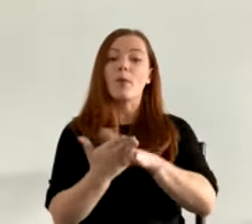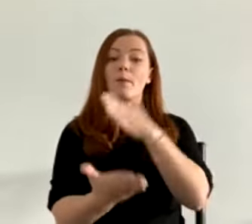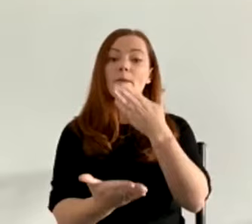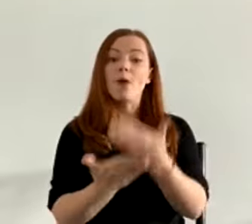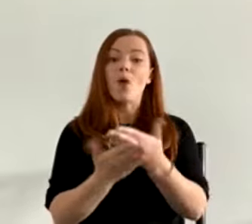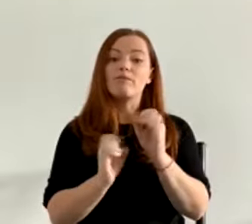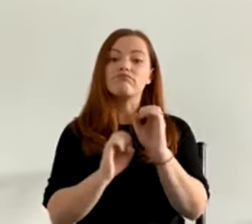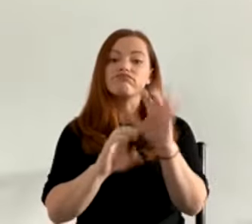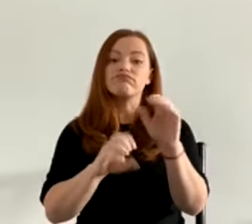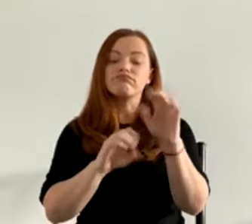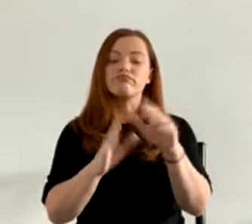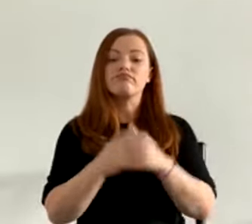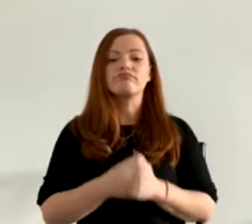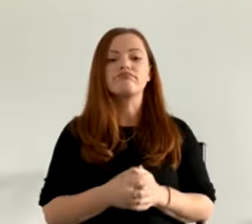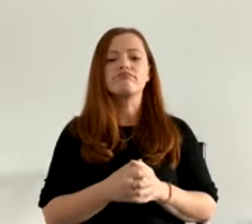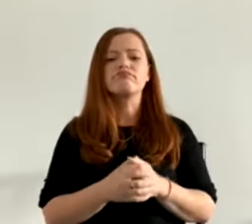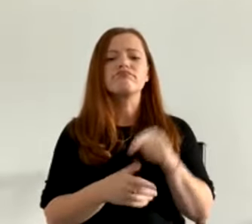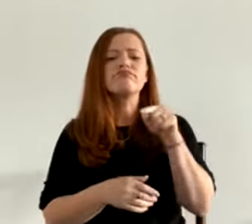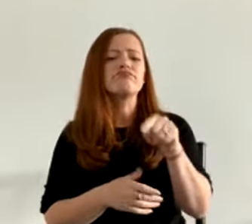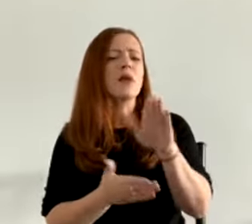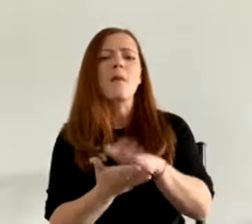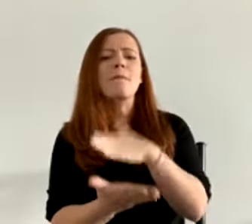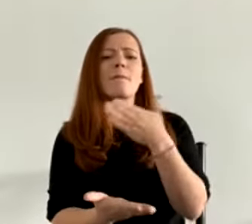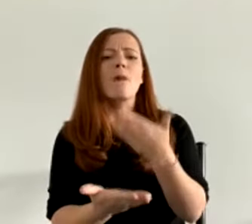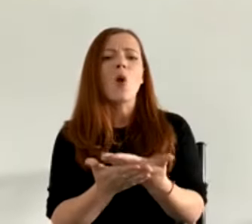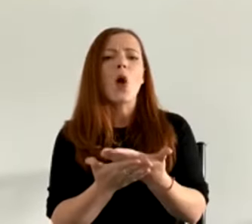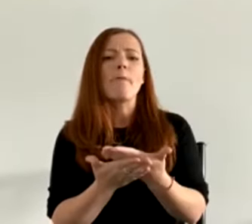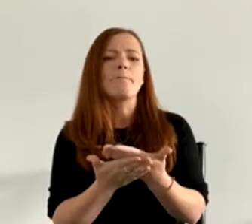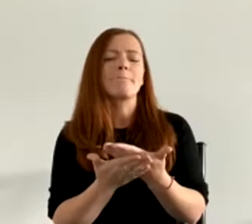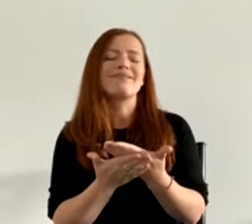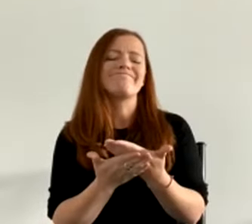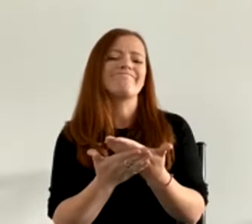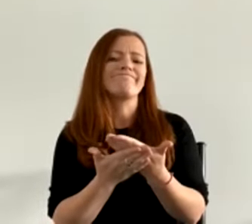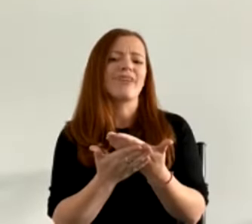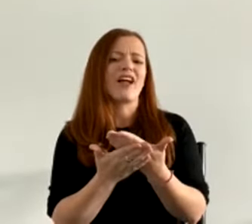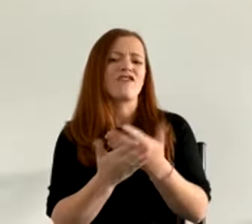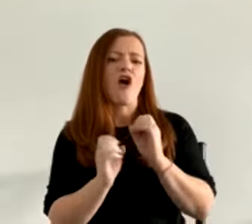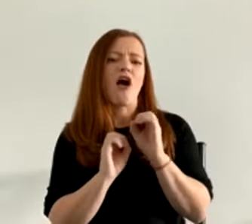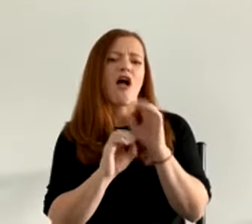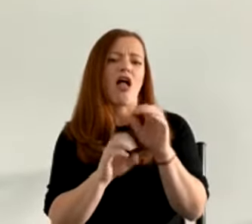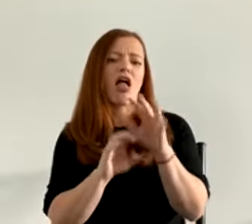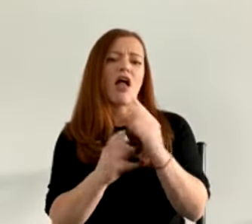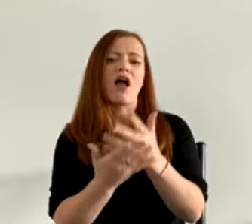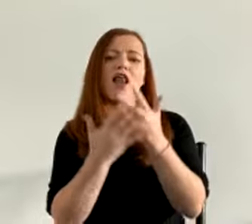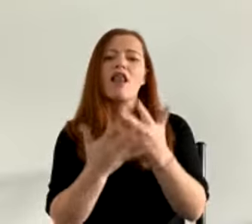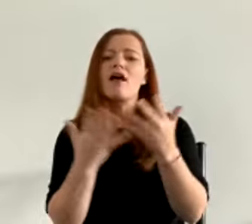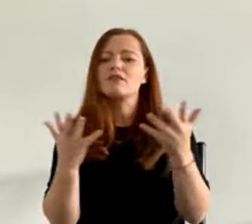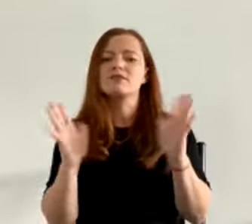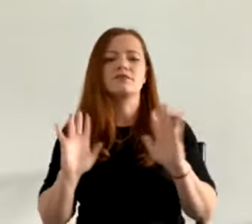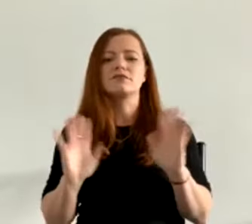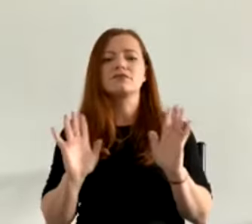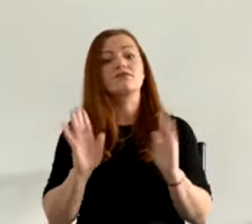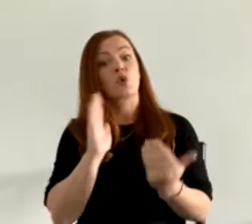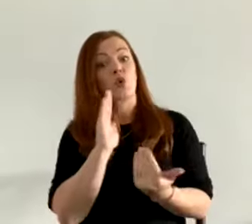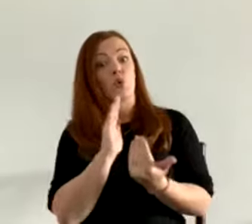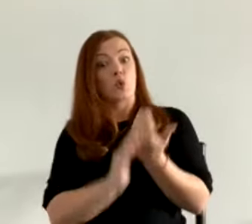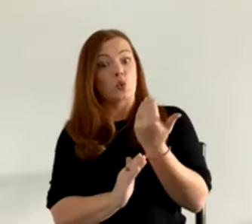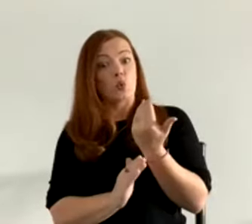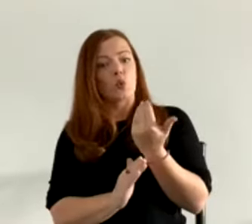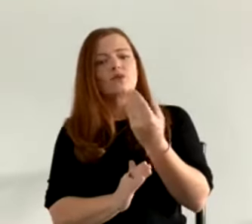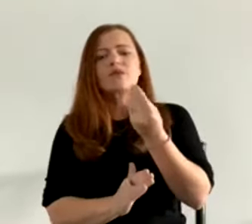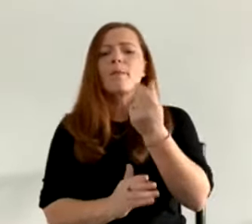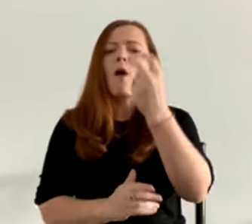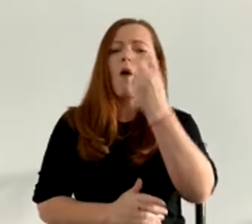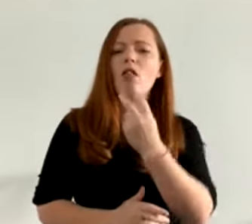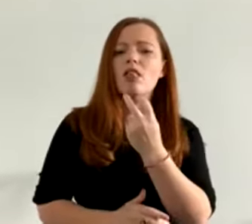I'm going to read some poems that I've not read before, or I haven't read often before. Some of these are new poems, some of these are old poems, but they'll be new